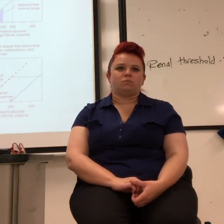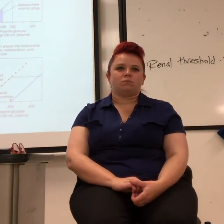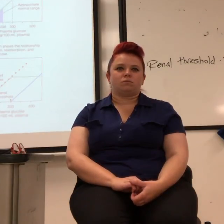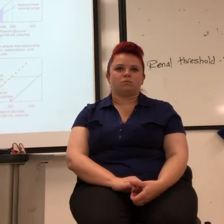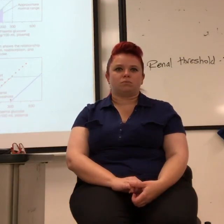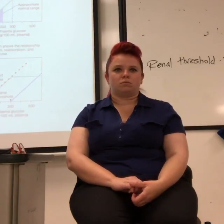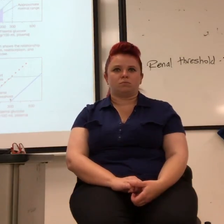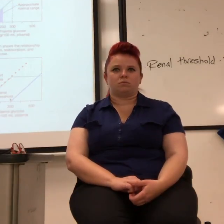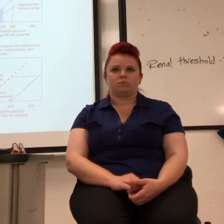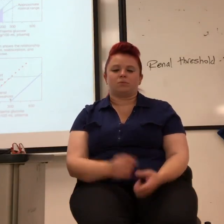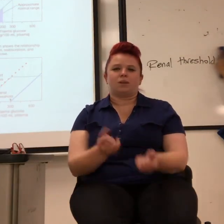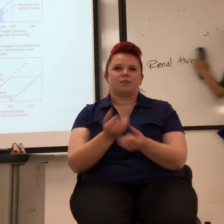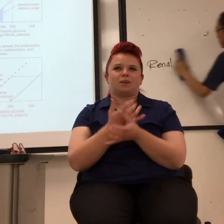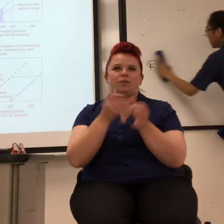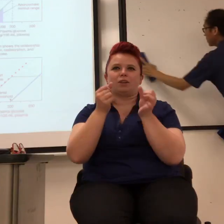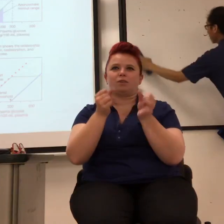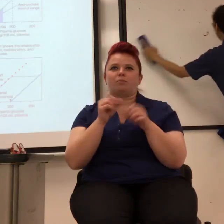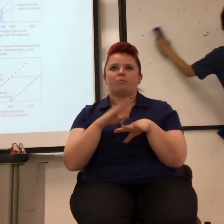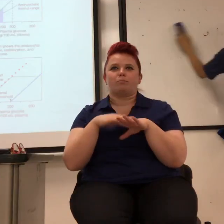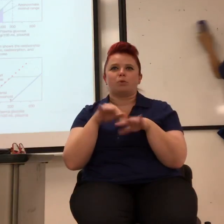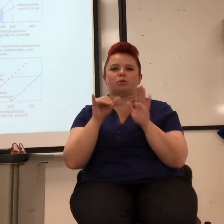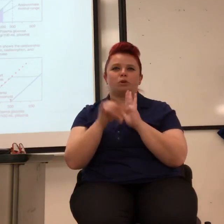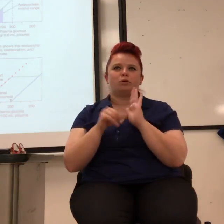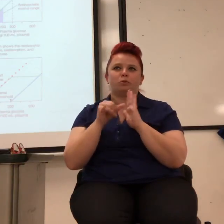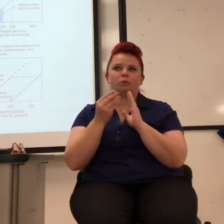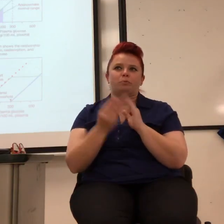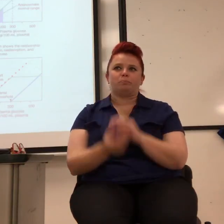Everything's posted on YouTube.